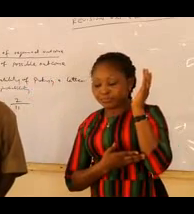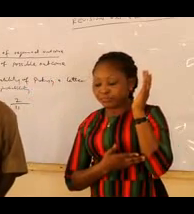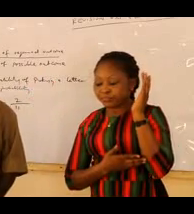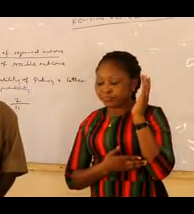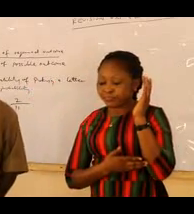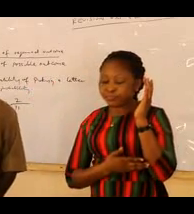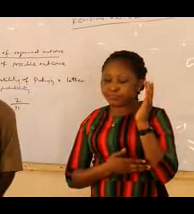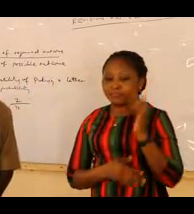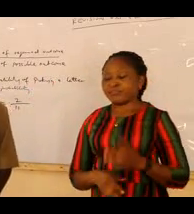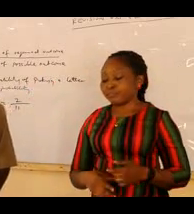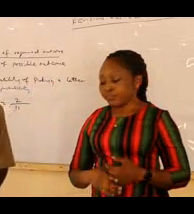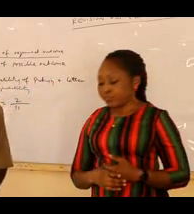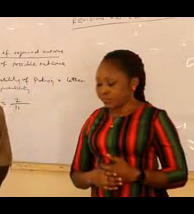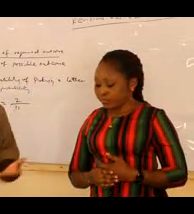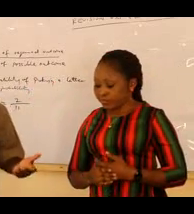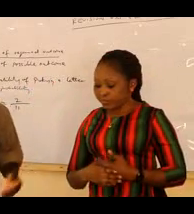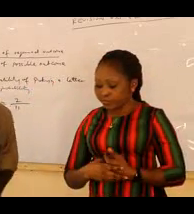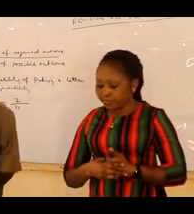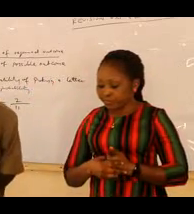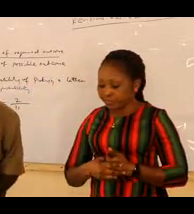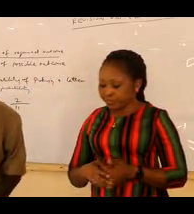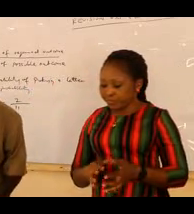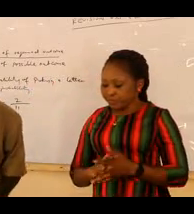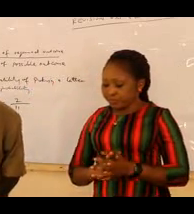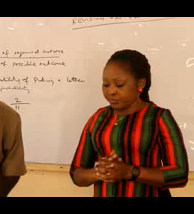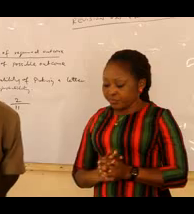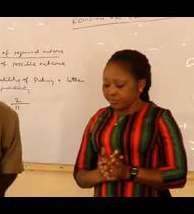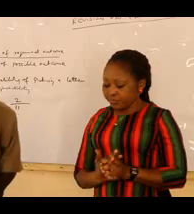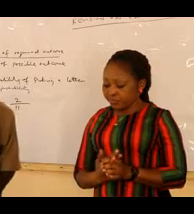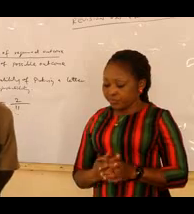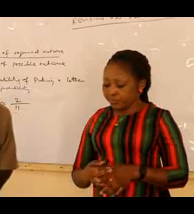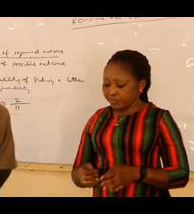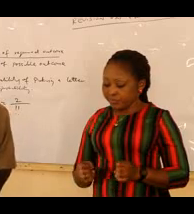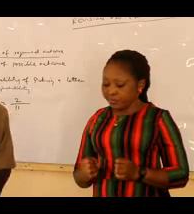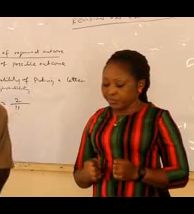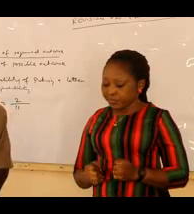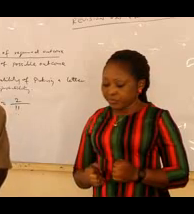head or tail is half. That's one of the simple things they will ask you.